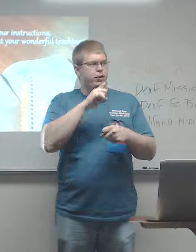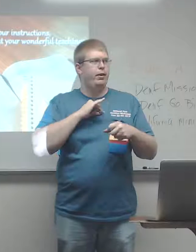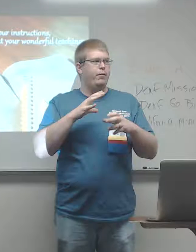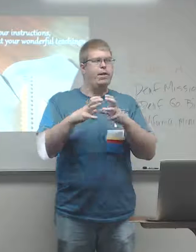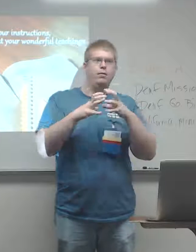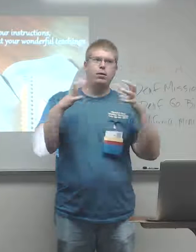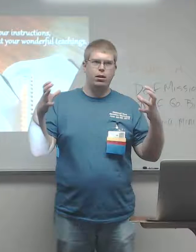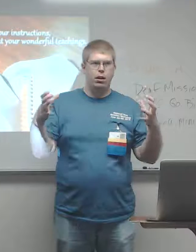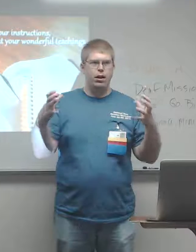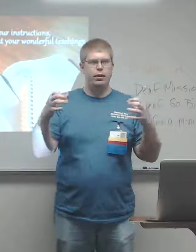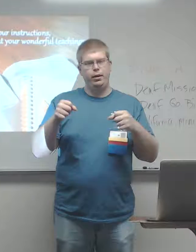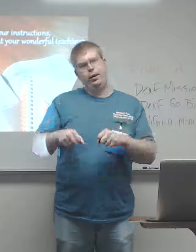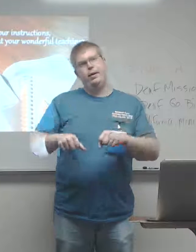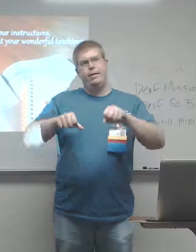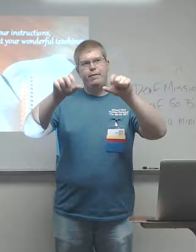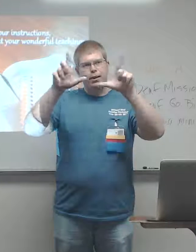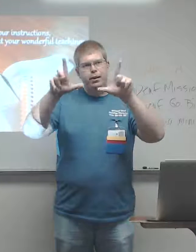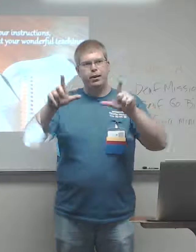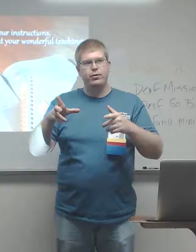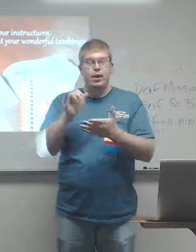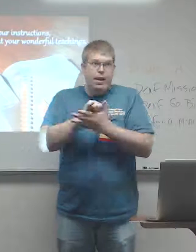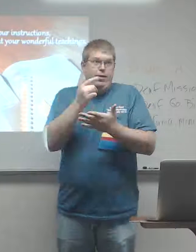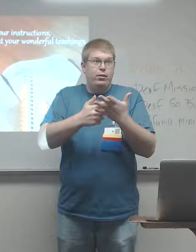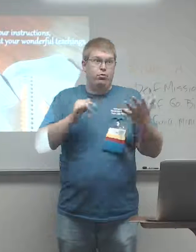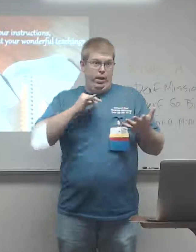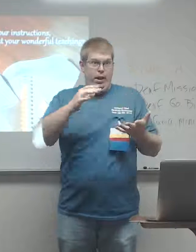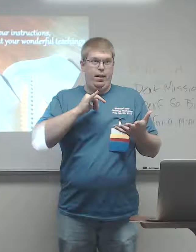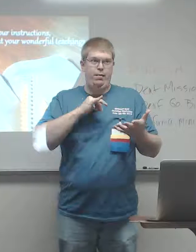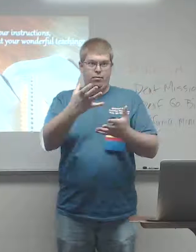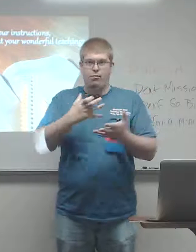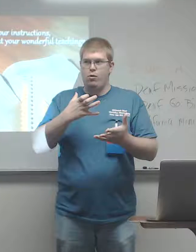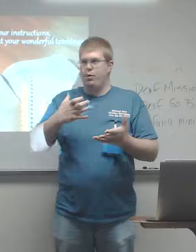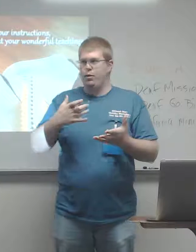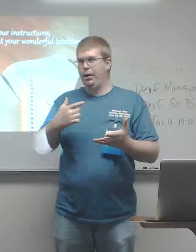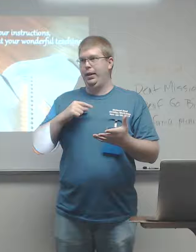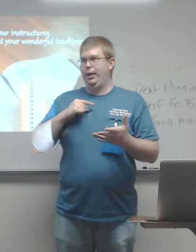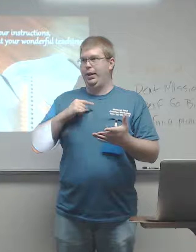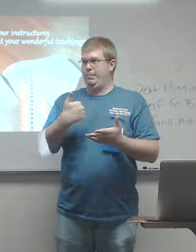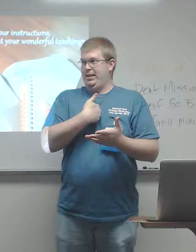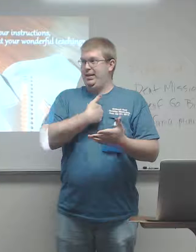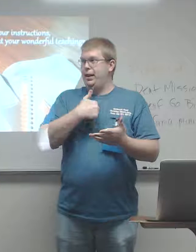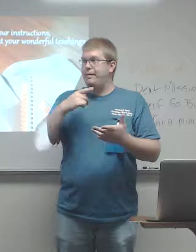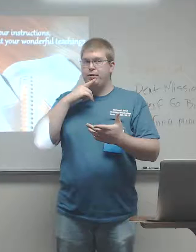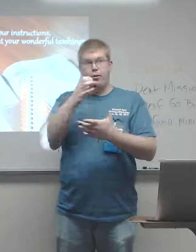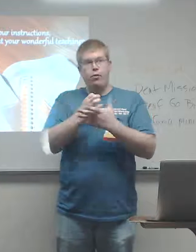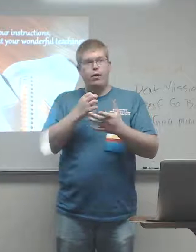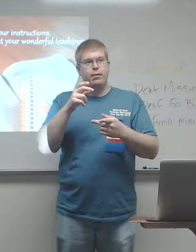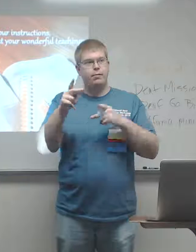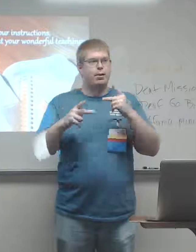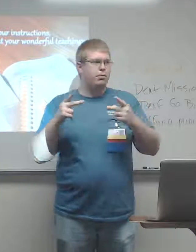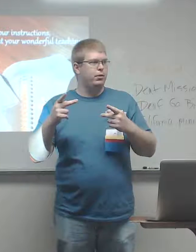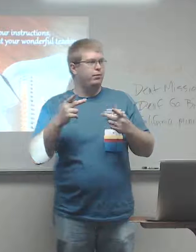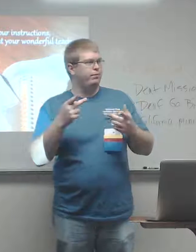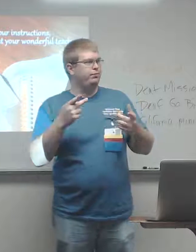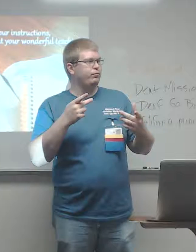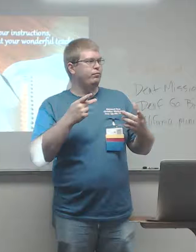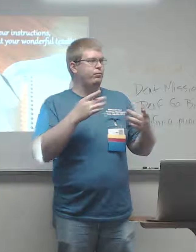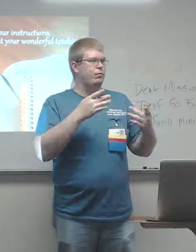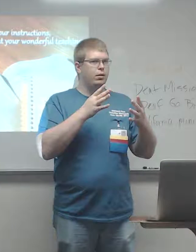that we have a lot of videos. And that's what I want myself, is I want people